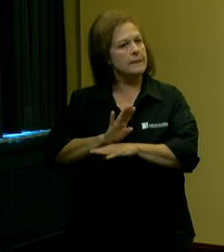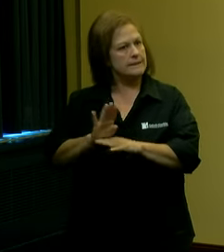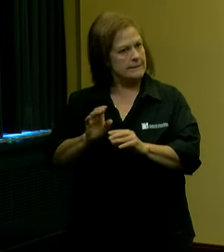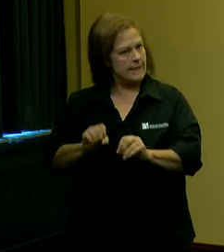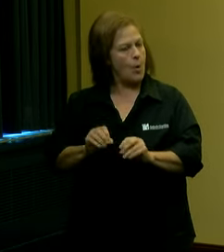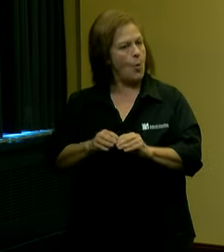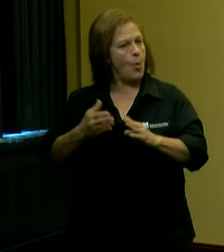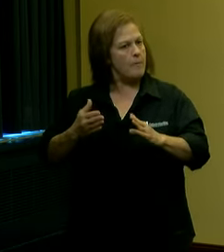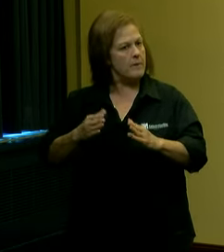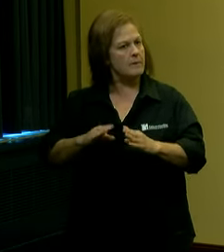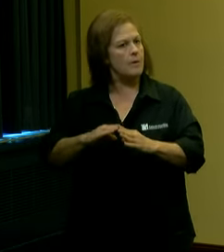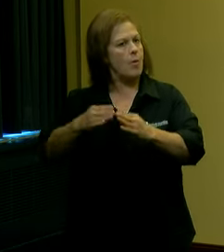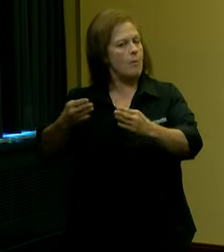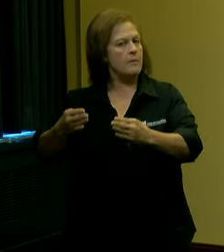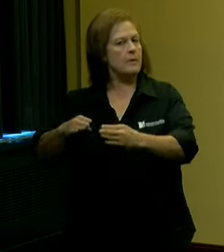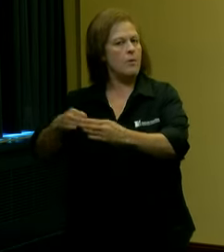fully.